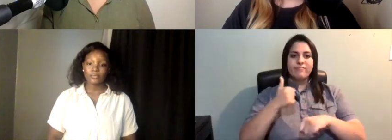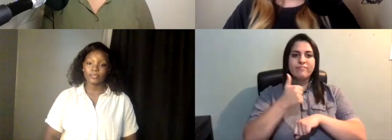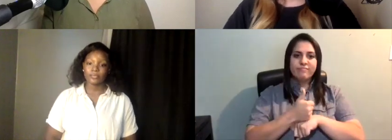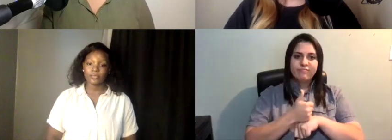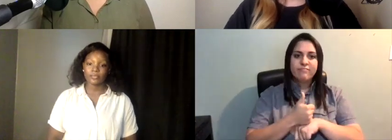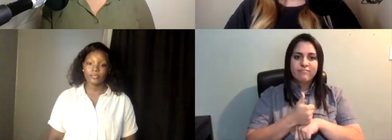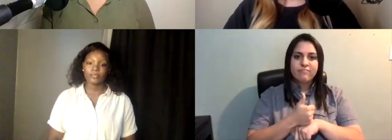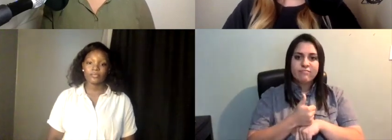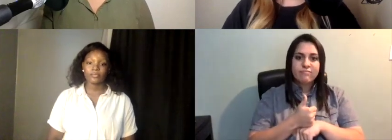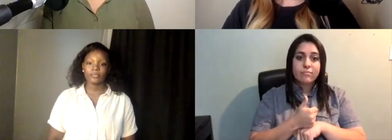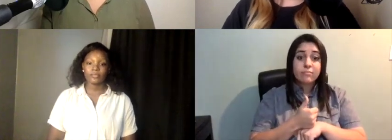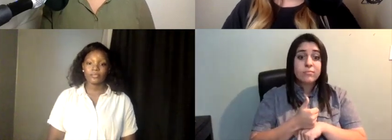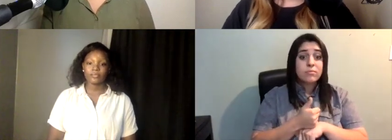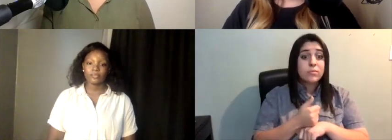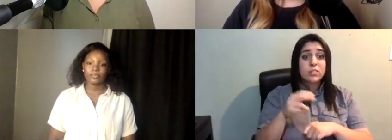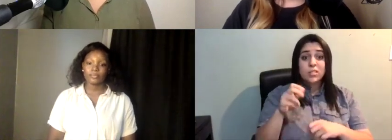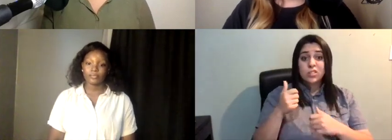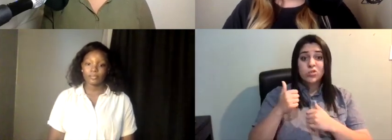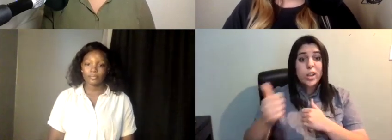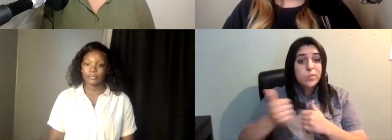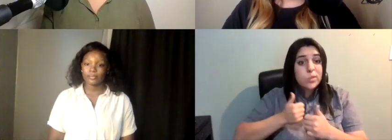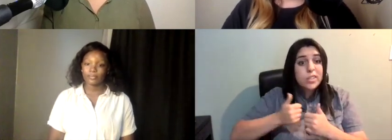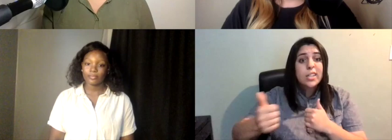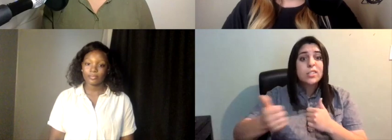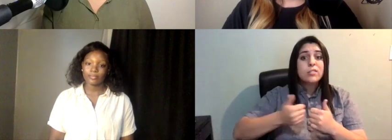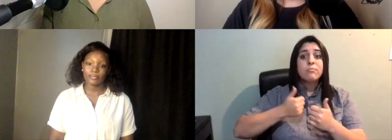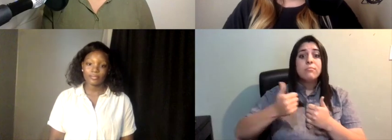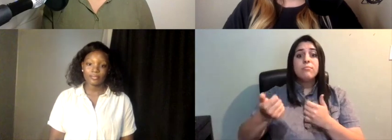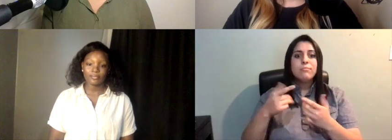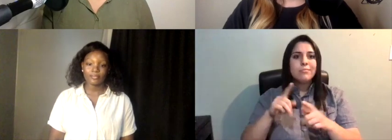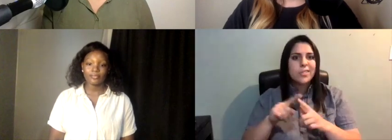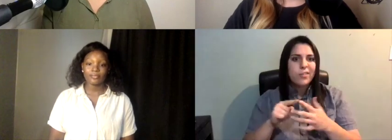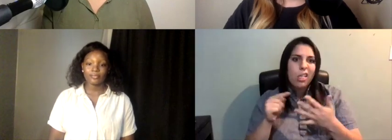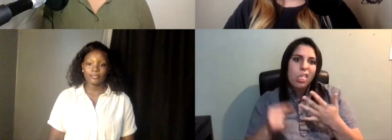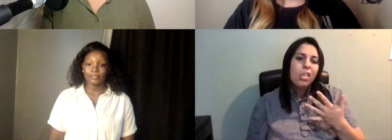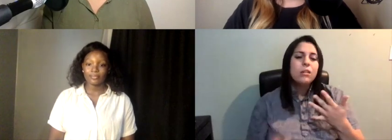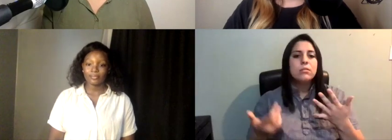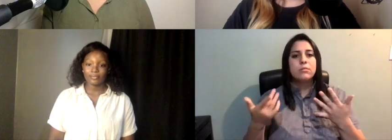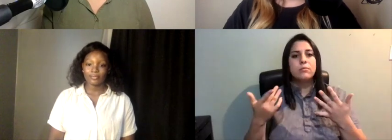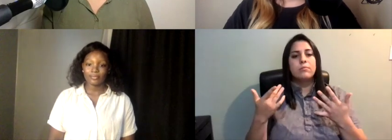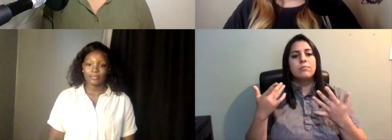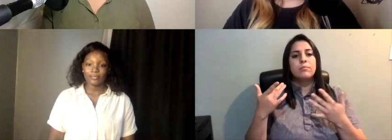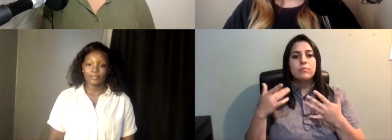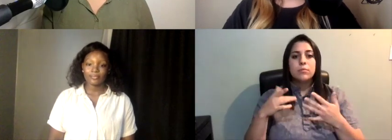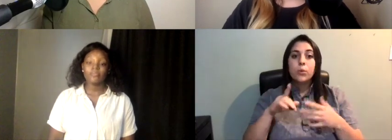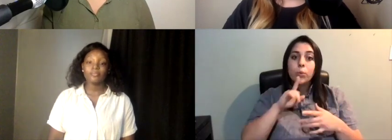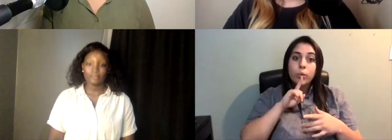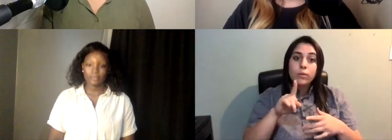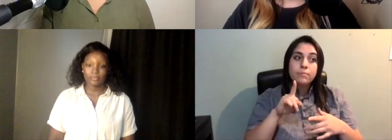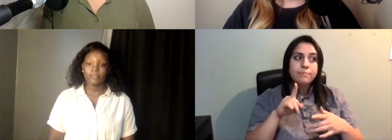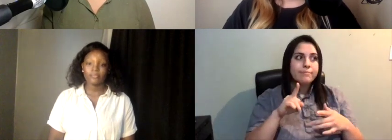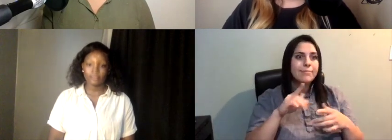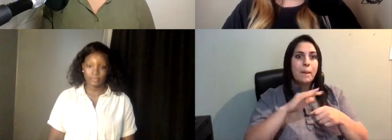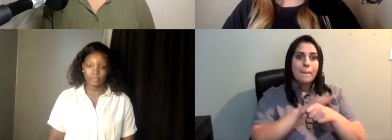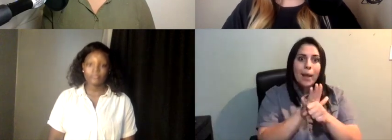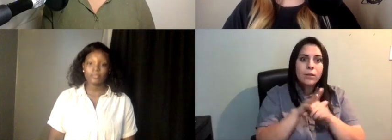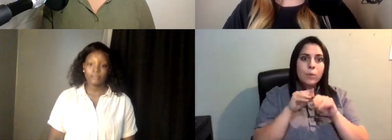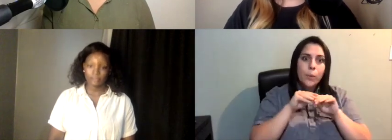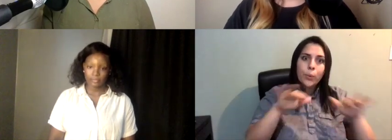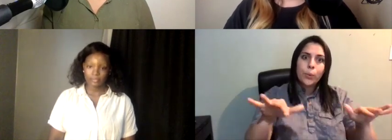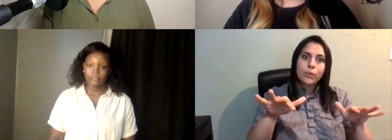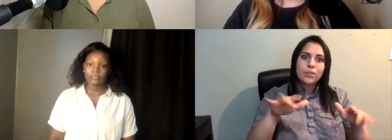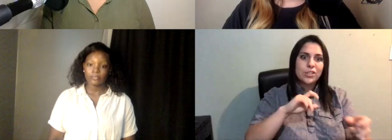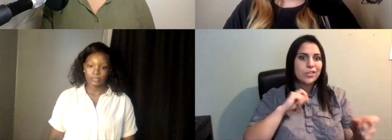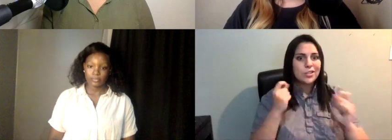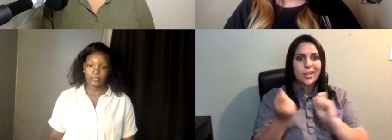they are particular to the pandemic. It's really shifted the job market, how people are hiring. You know,